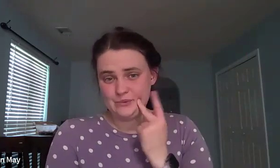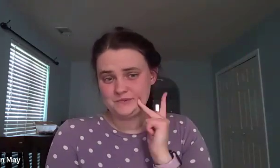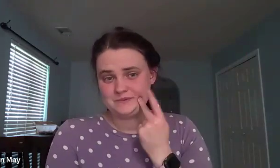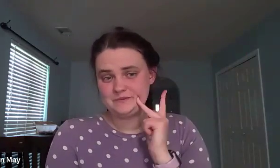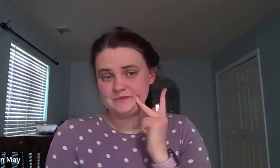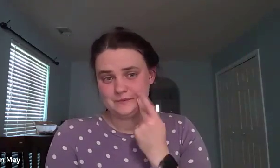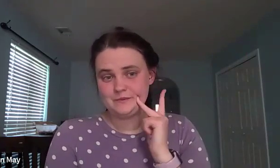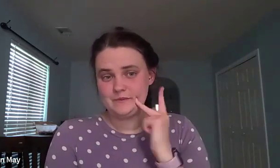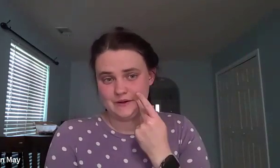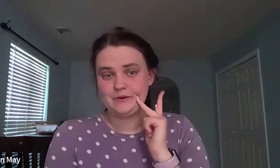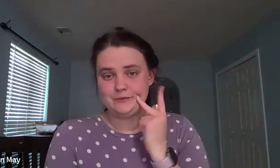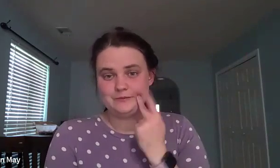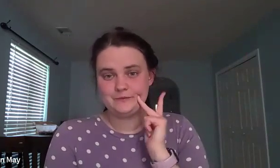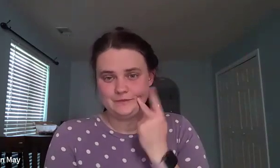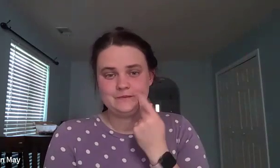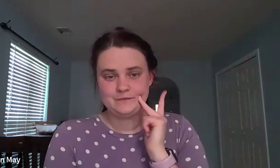Pickle. Pickle.